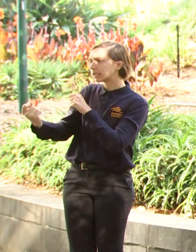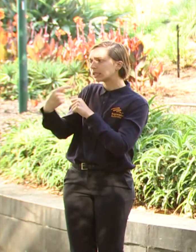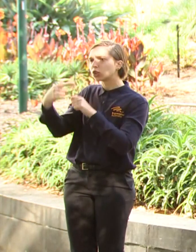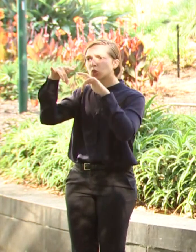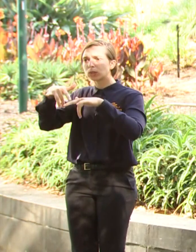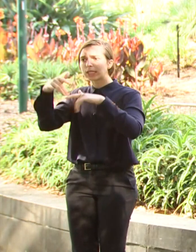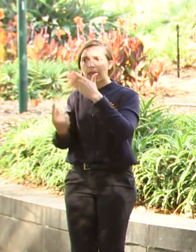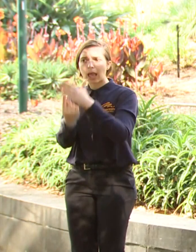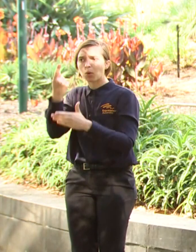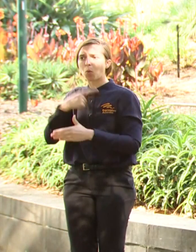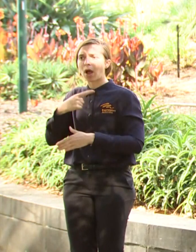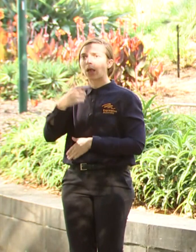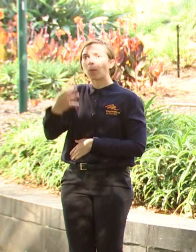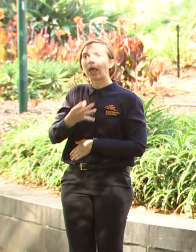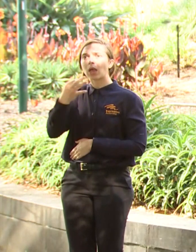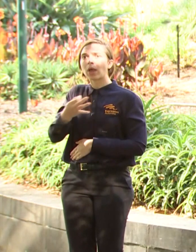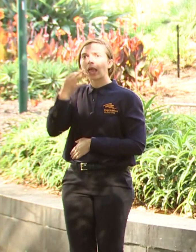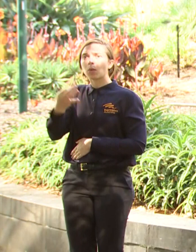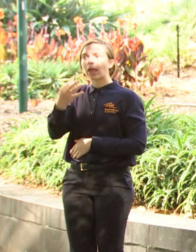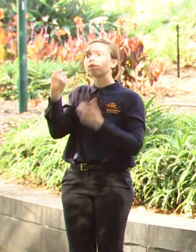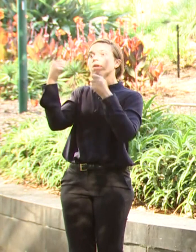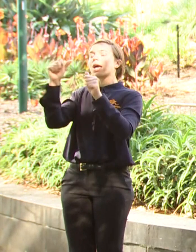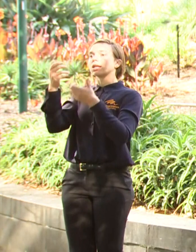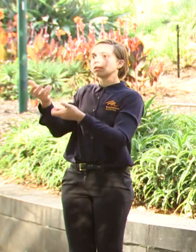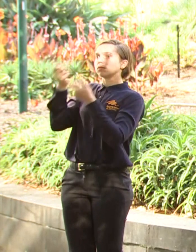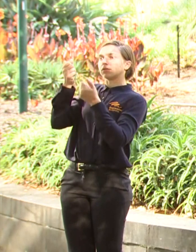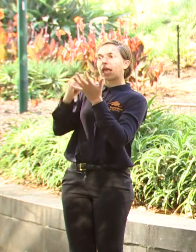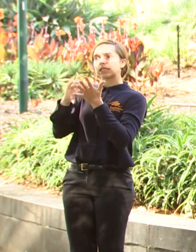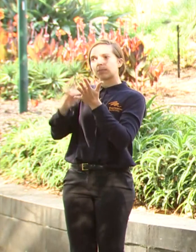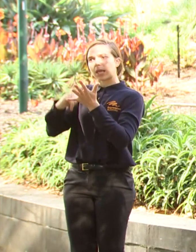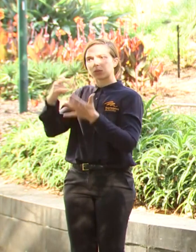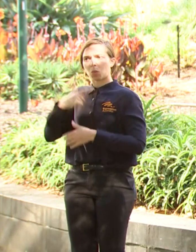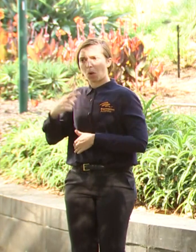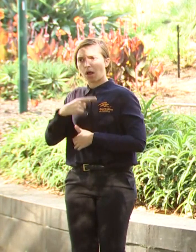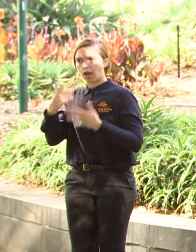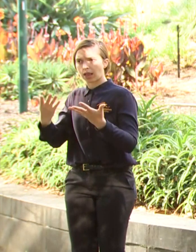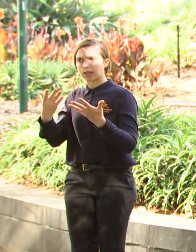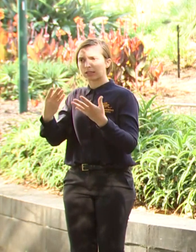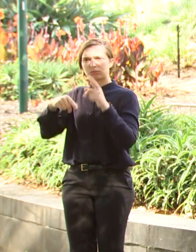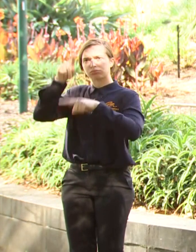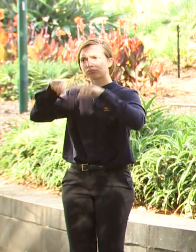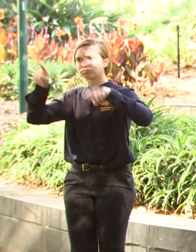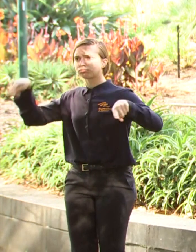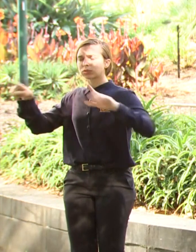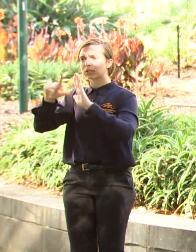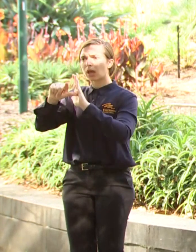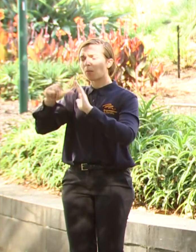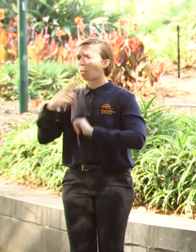call centres. Do these people need to be, I guess, better? No, I wouldn't. Well, look, I'm happy to follow that up with the public health team, but I